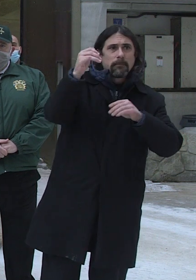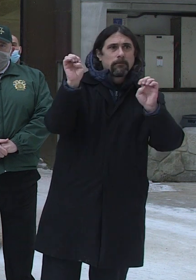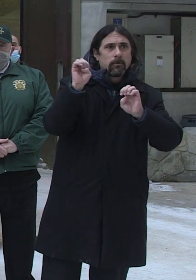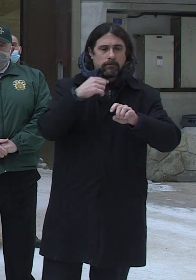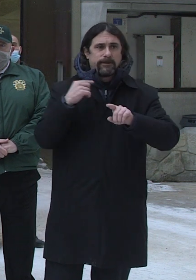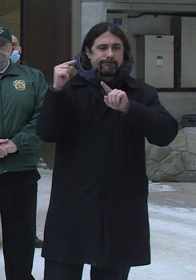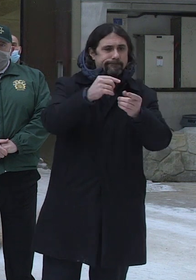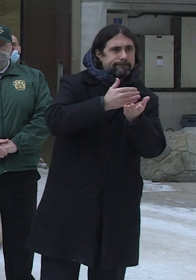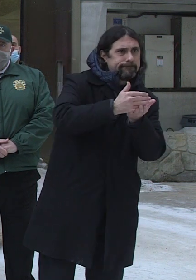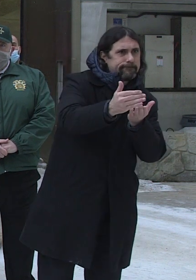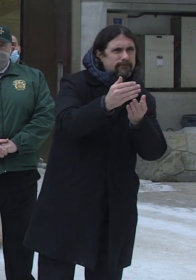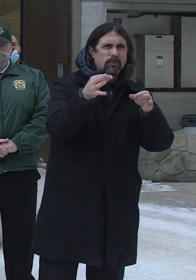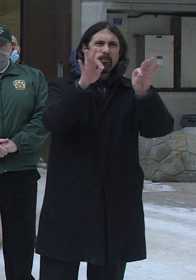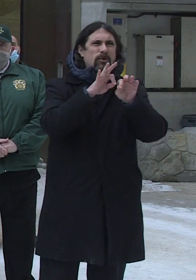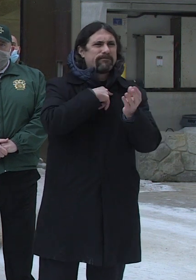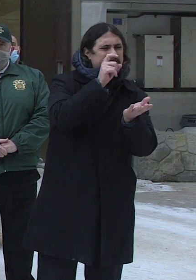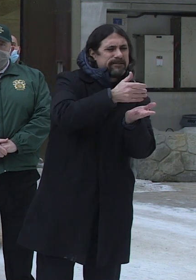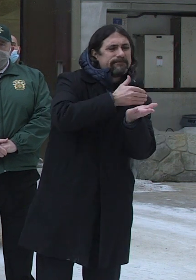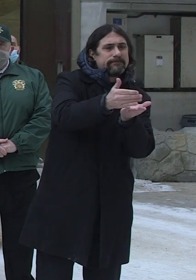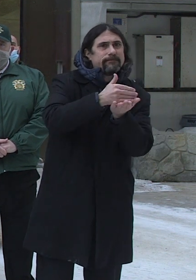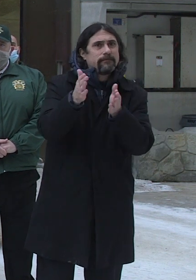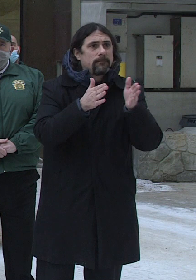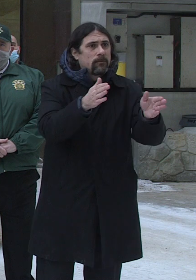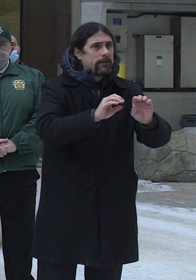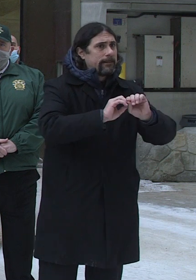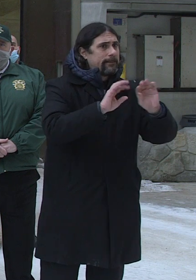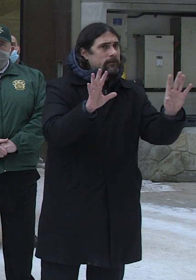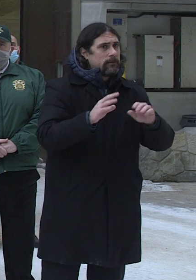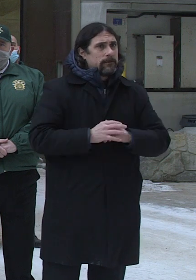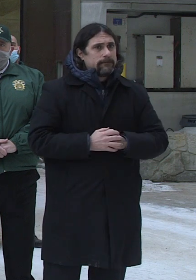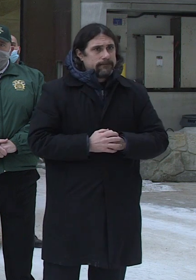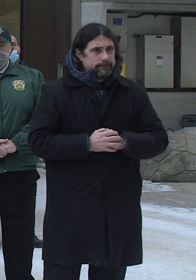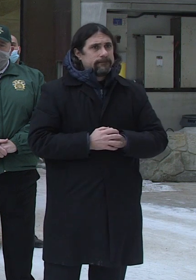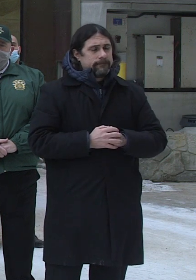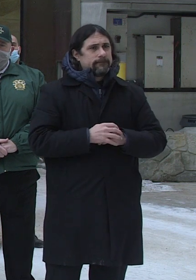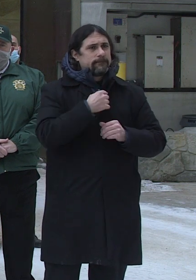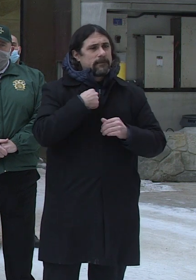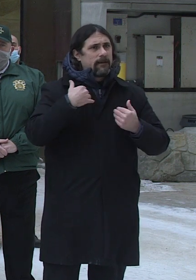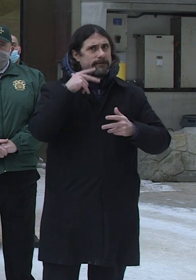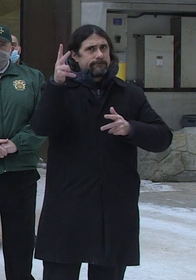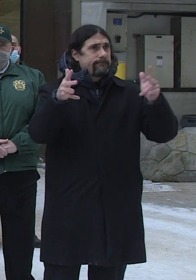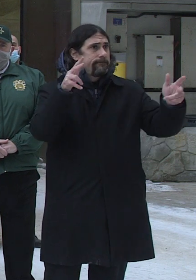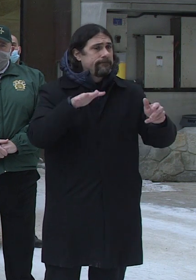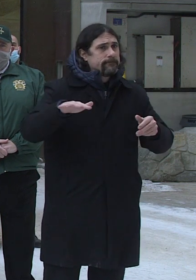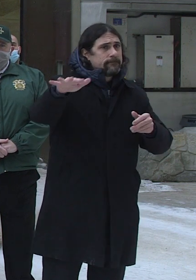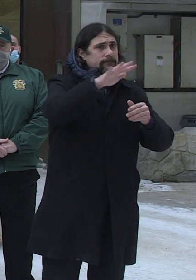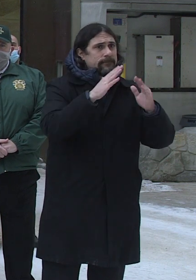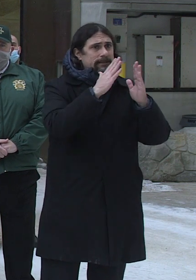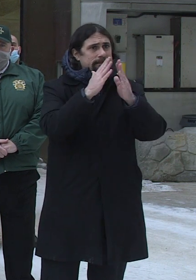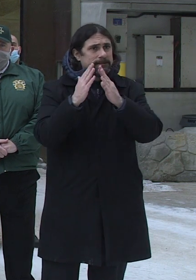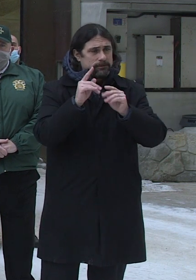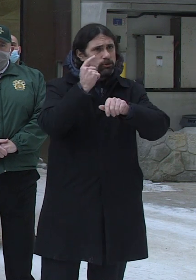trucks pre-positioned at some of those key bridges across the area where we always see some impacts from this type of weather. And then I